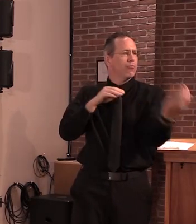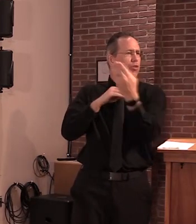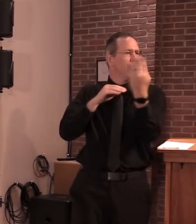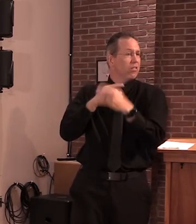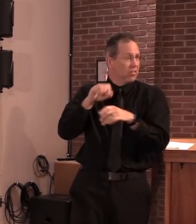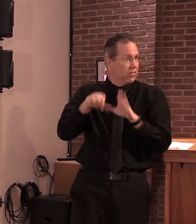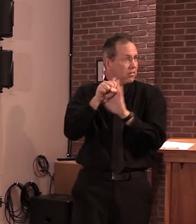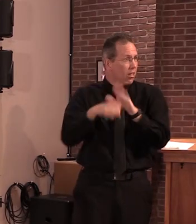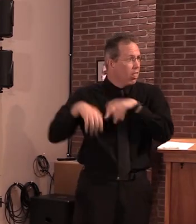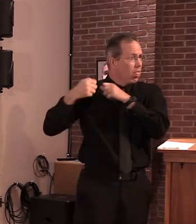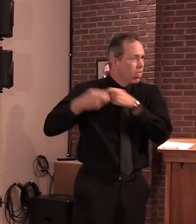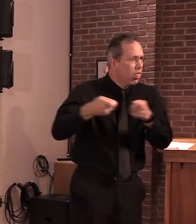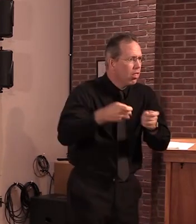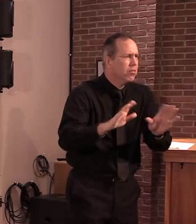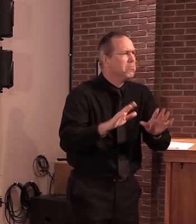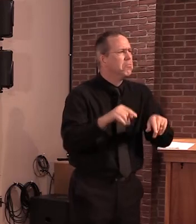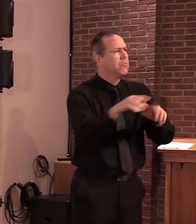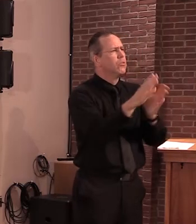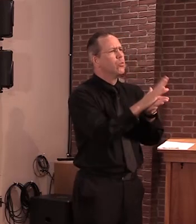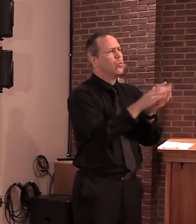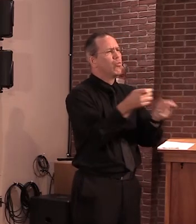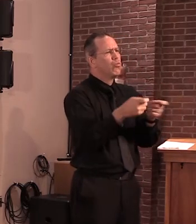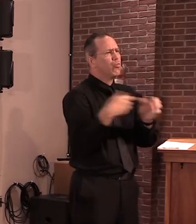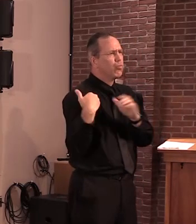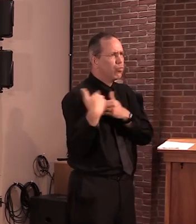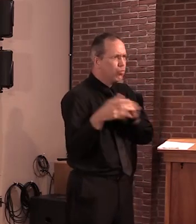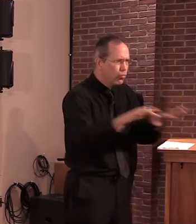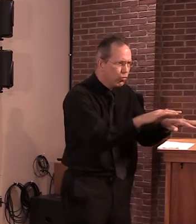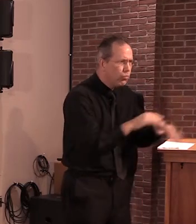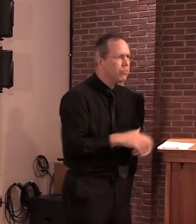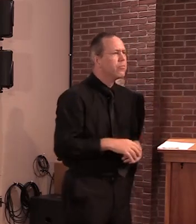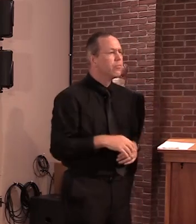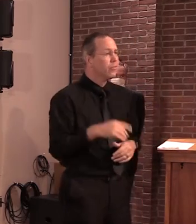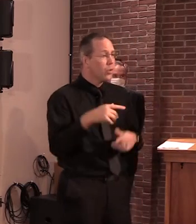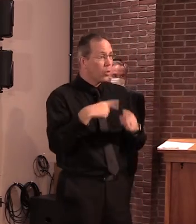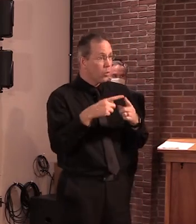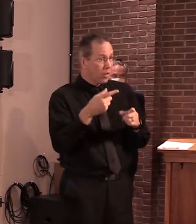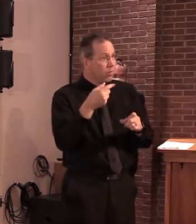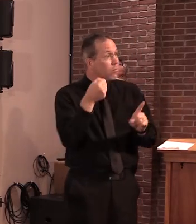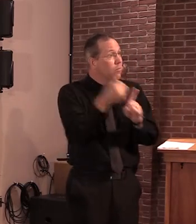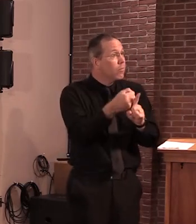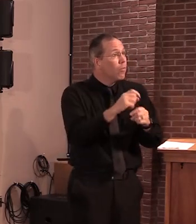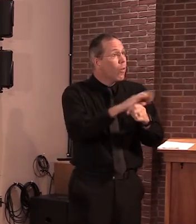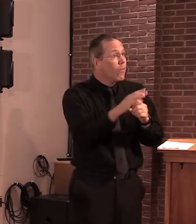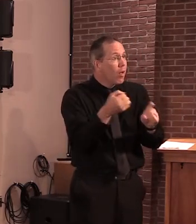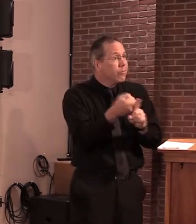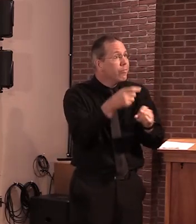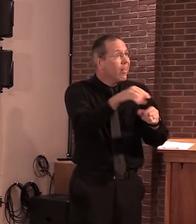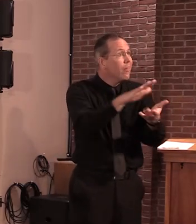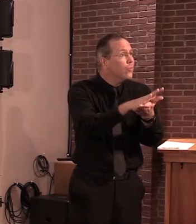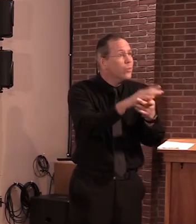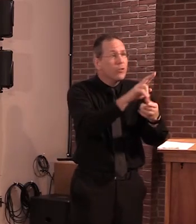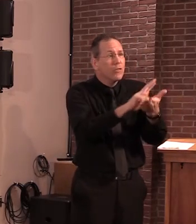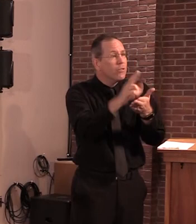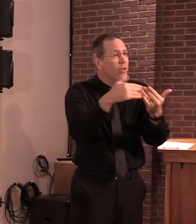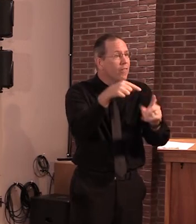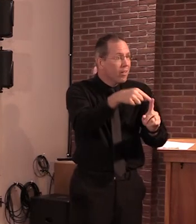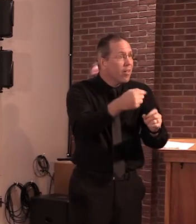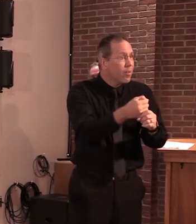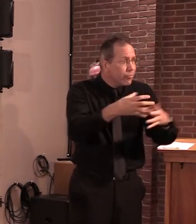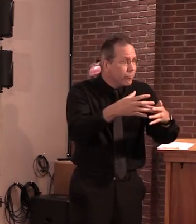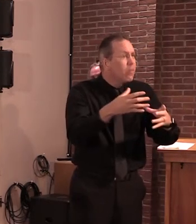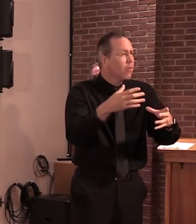be localized outbreaks or cases in various colleges that